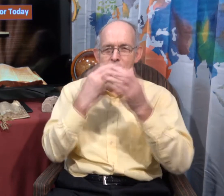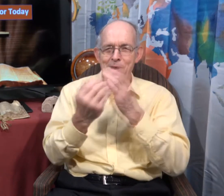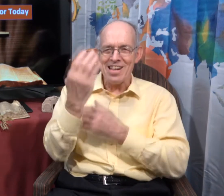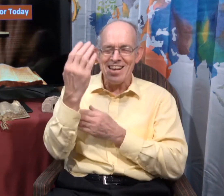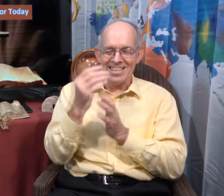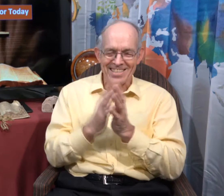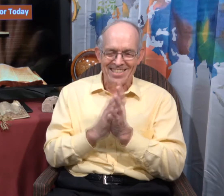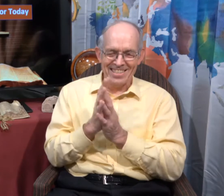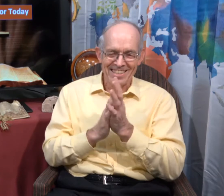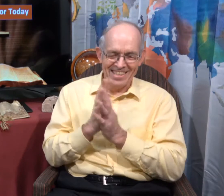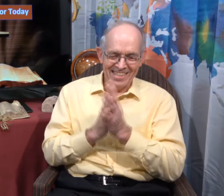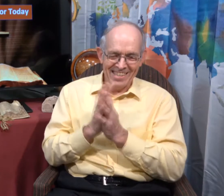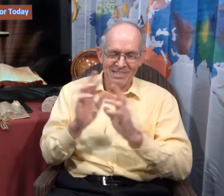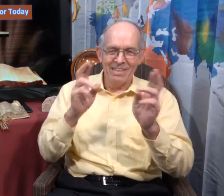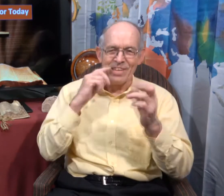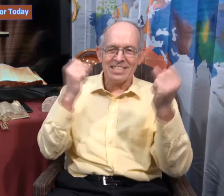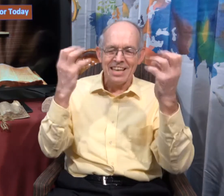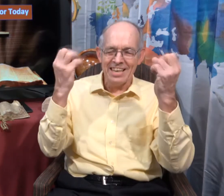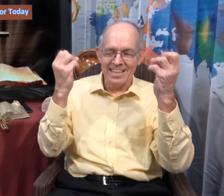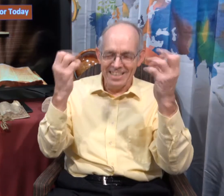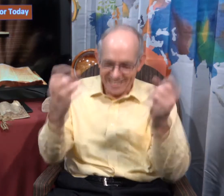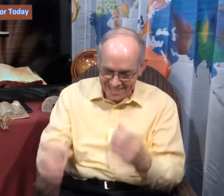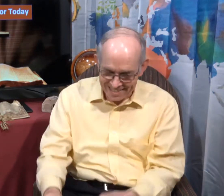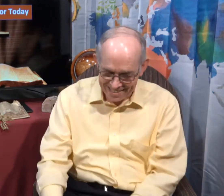buddy! Very fishy!